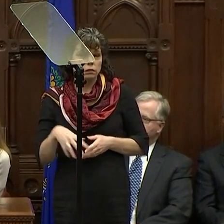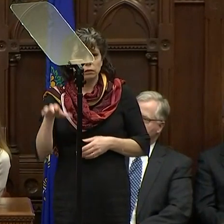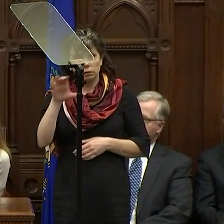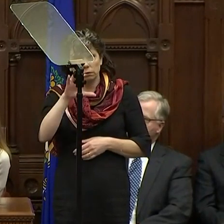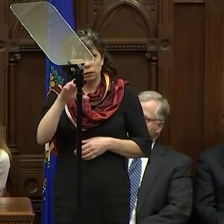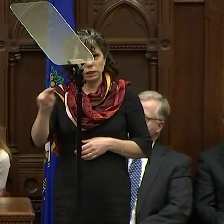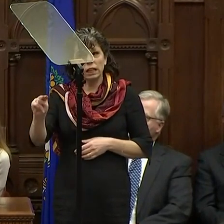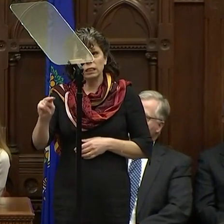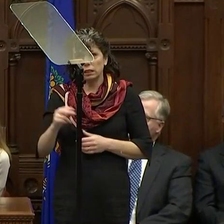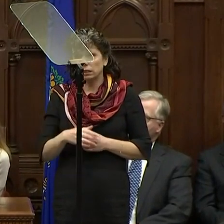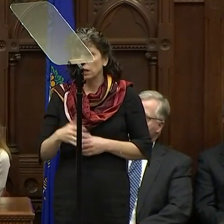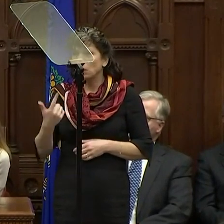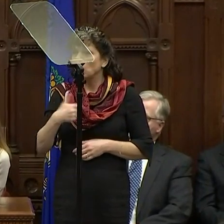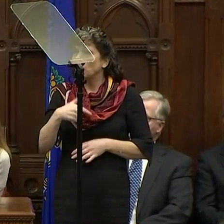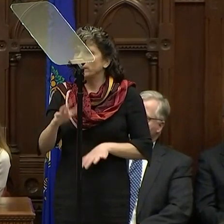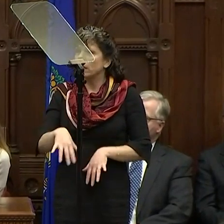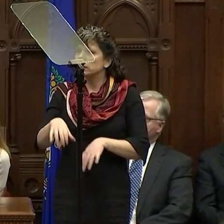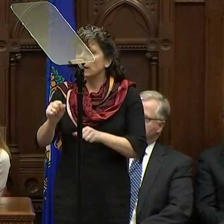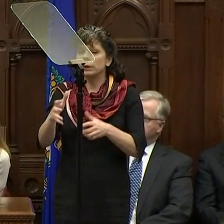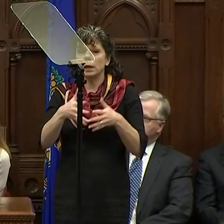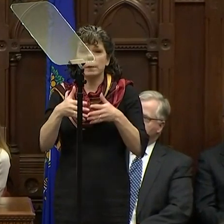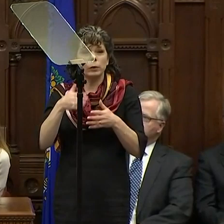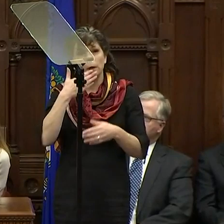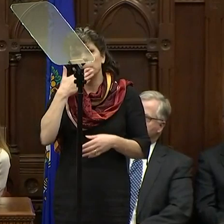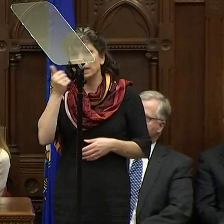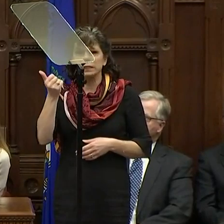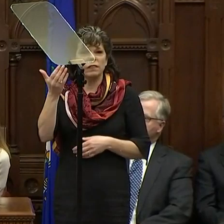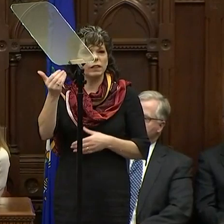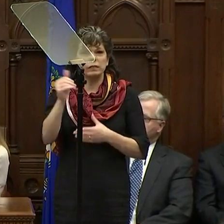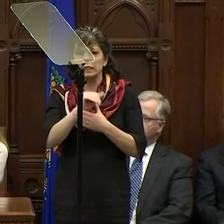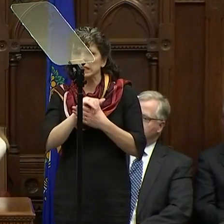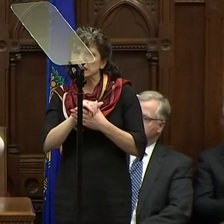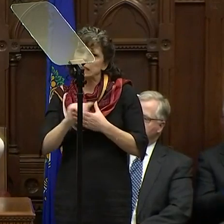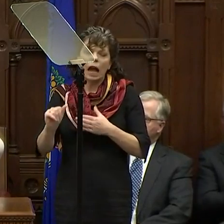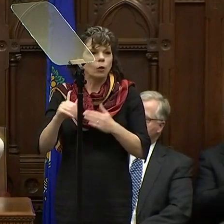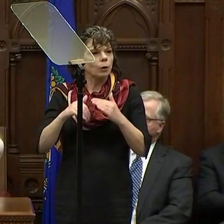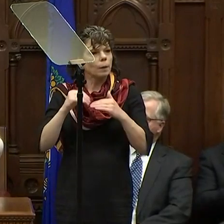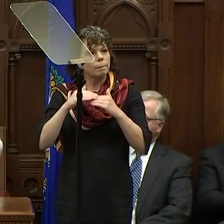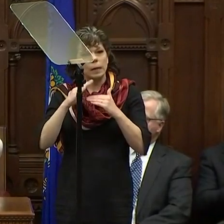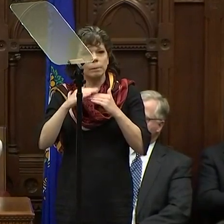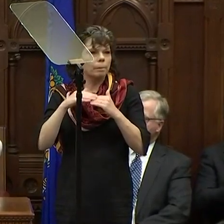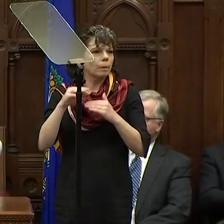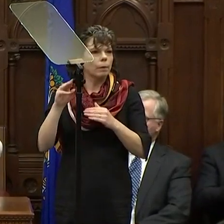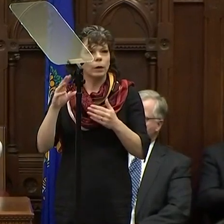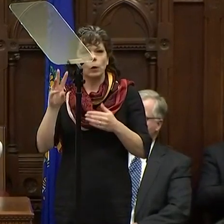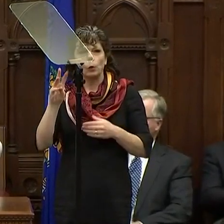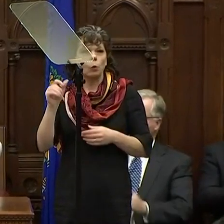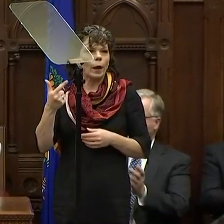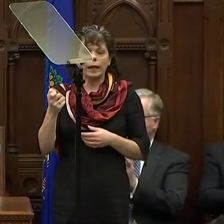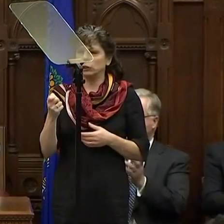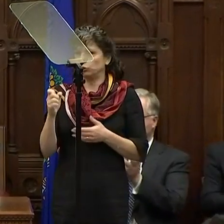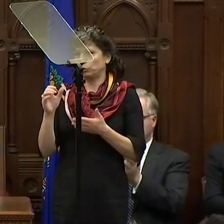Connecticut, we adopted America's best $15 minimum wage law.